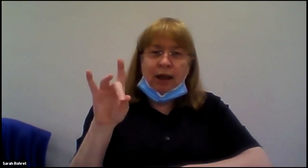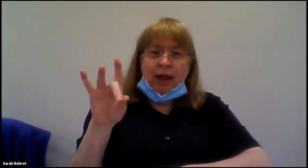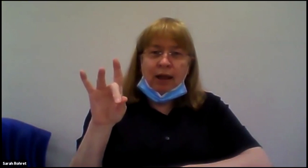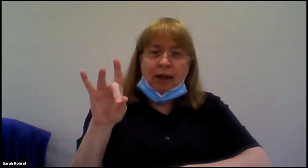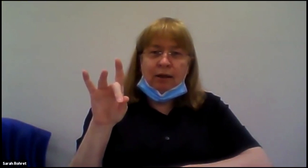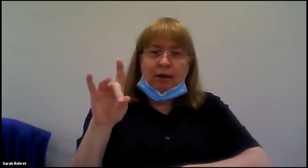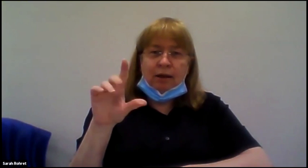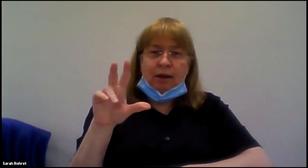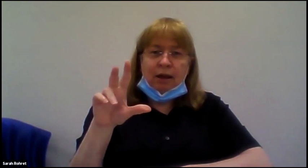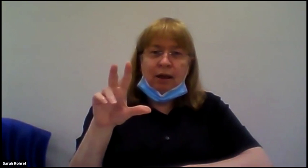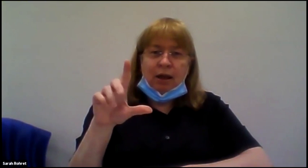38,